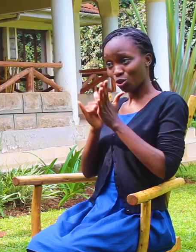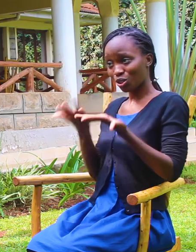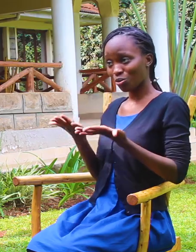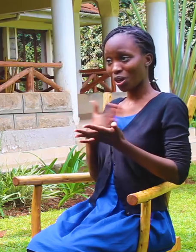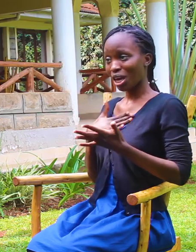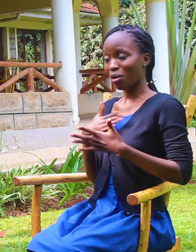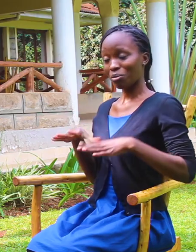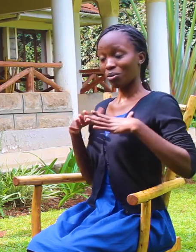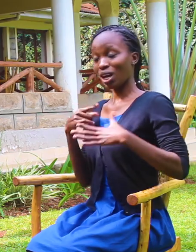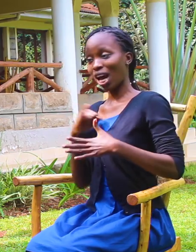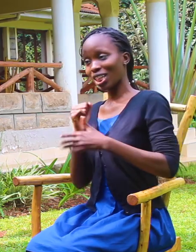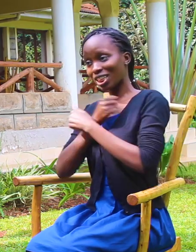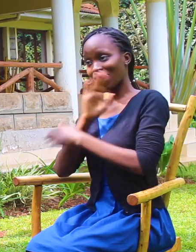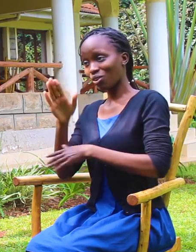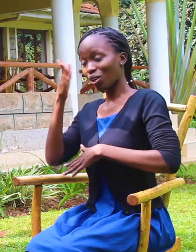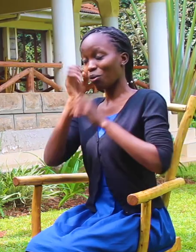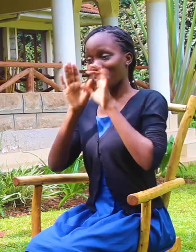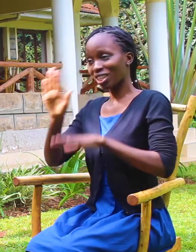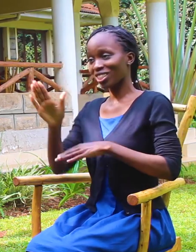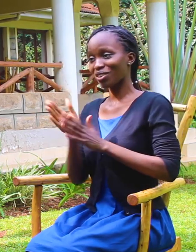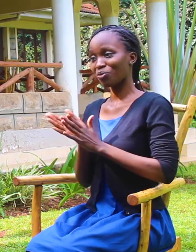I love you, and God bless you. Bye-bye, viewers.